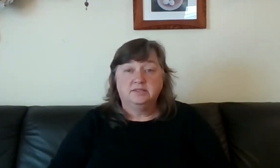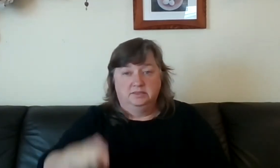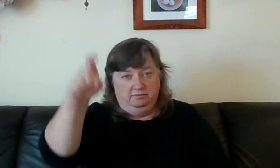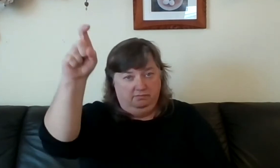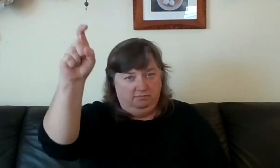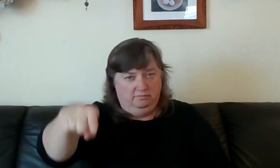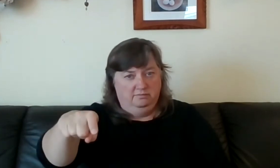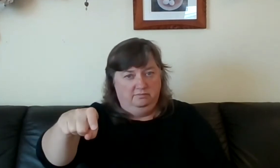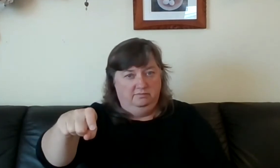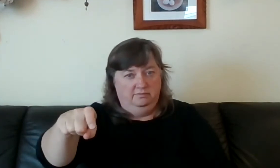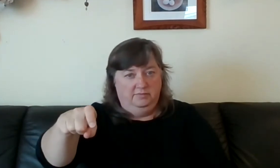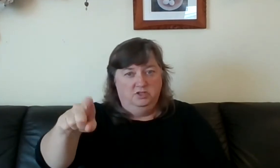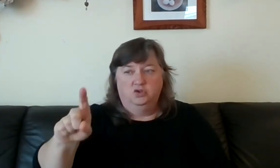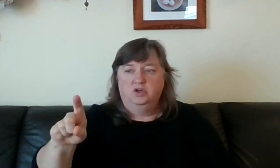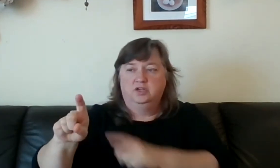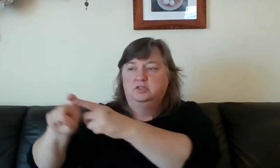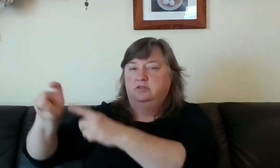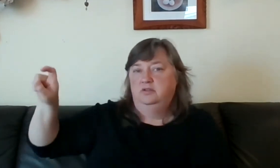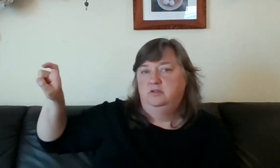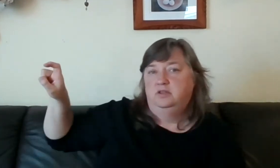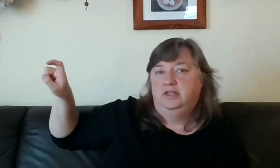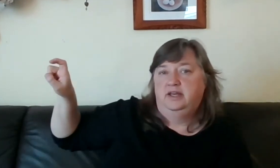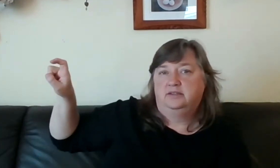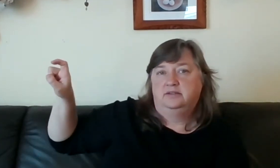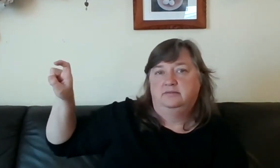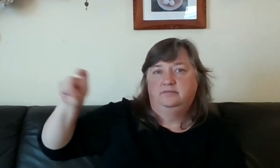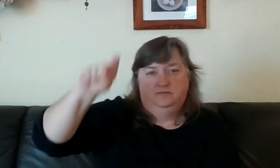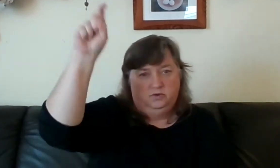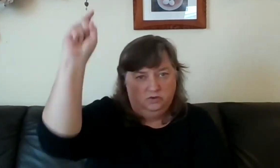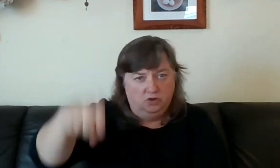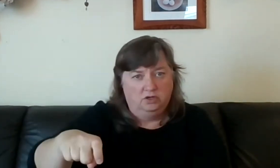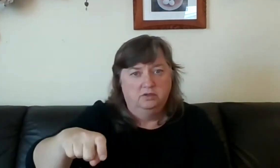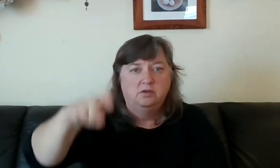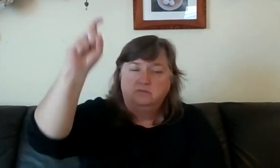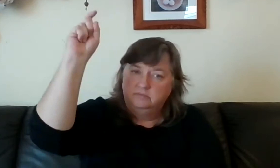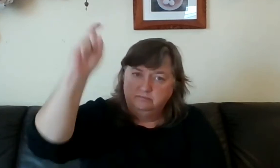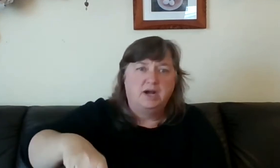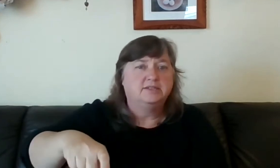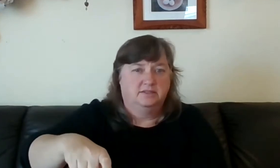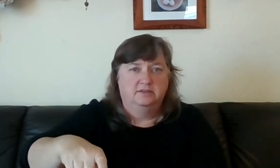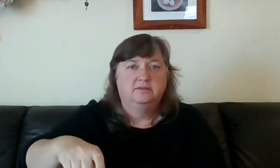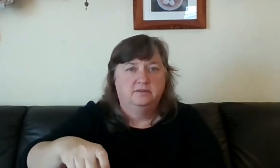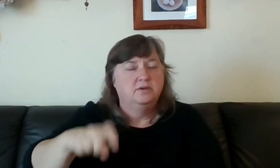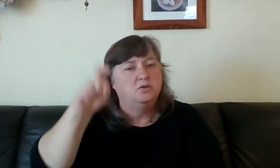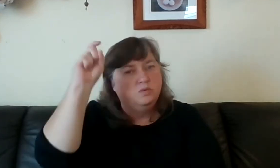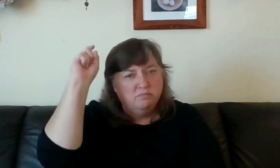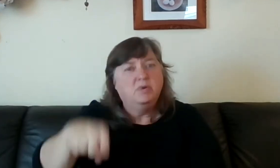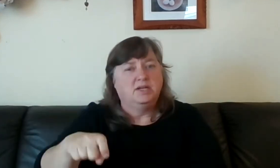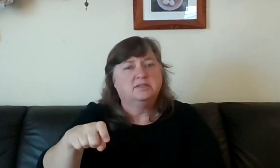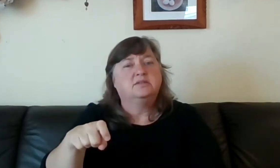Must is a crooked, like an X. Crook. Must. You must.